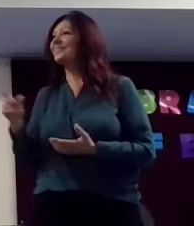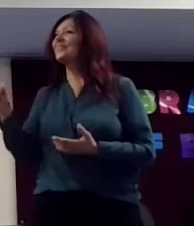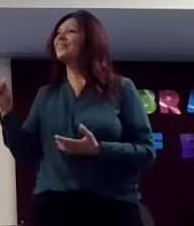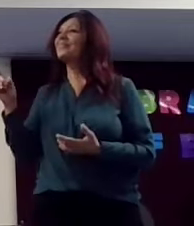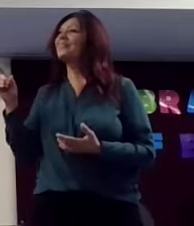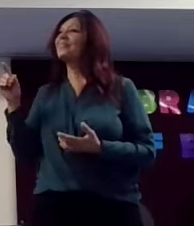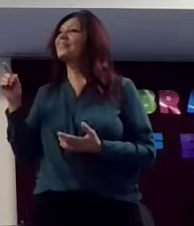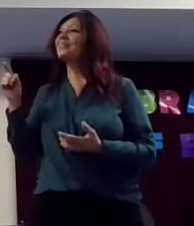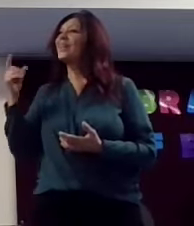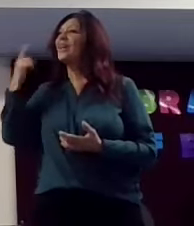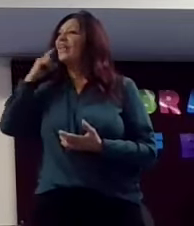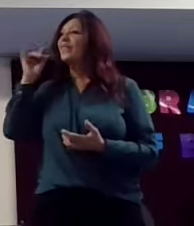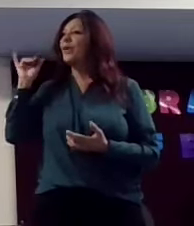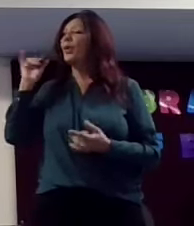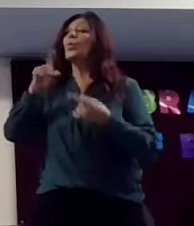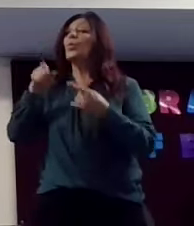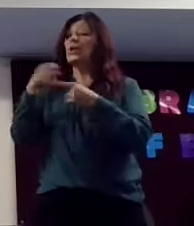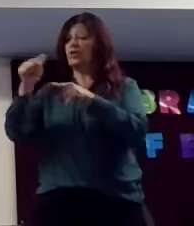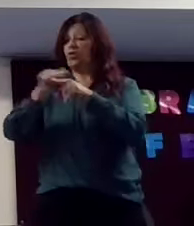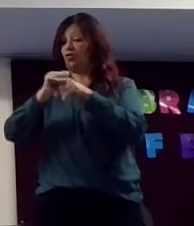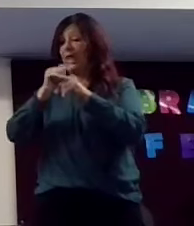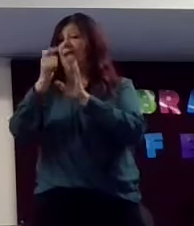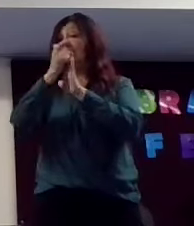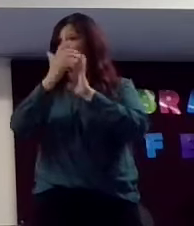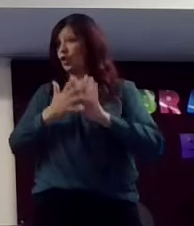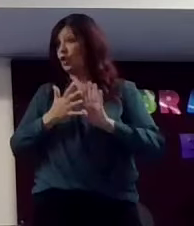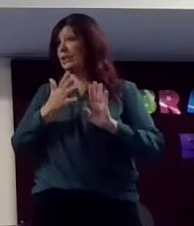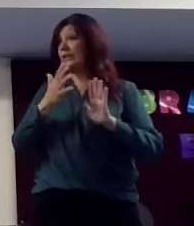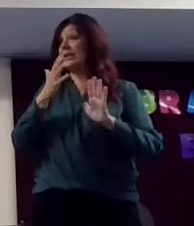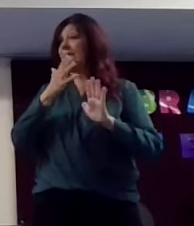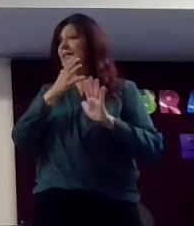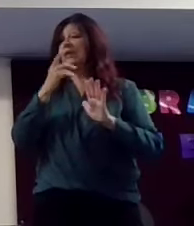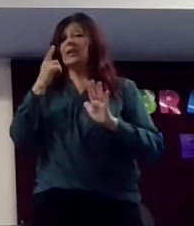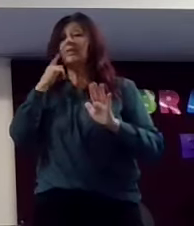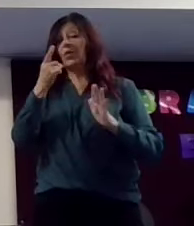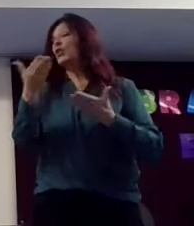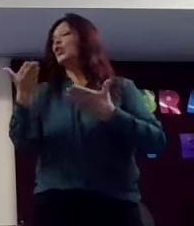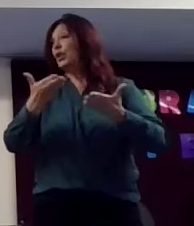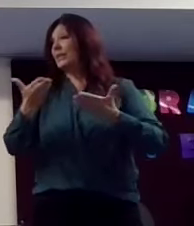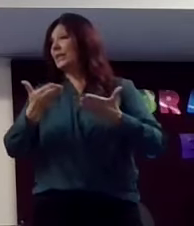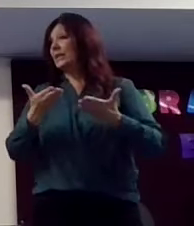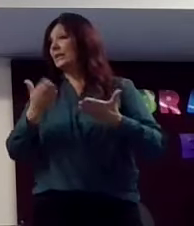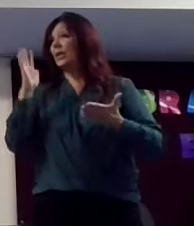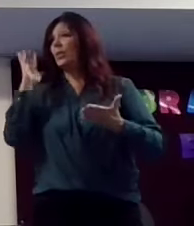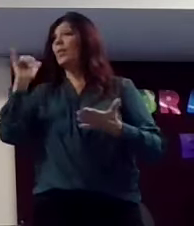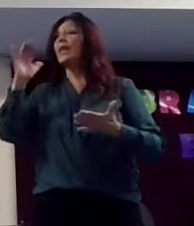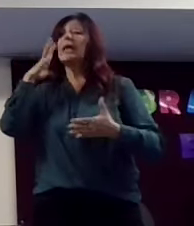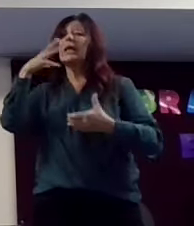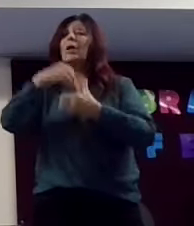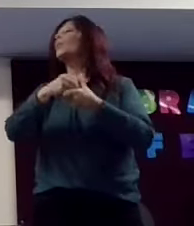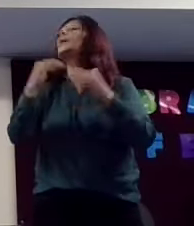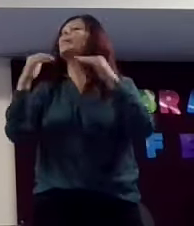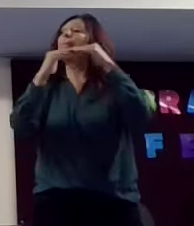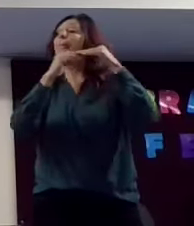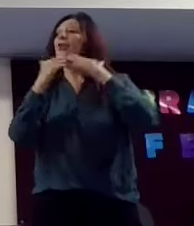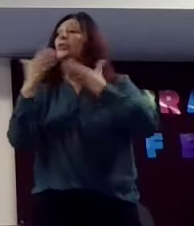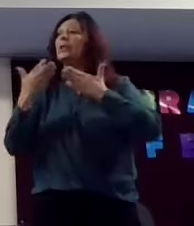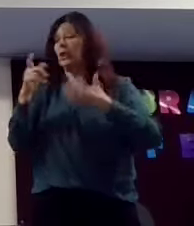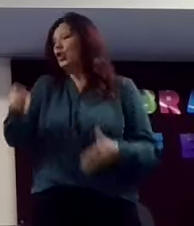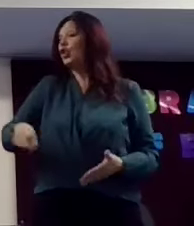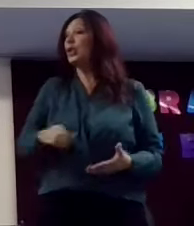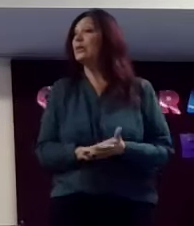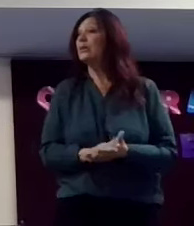Yes. For that, when you're training the lawyers to put these services into place, will that include peer services? I think